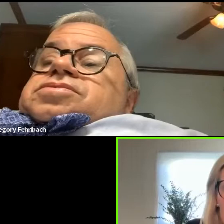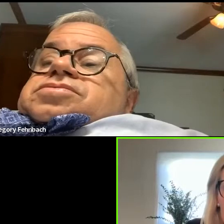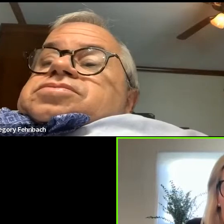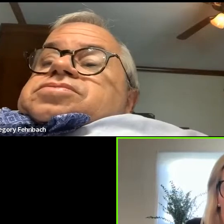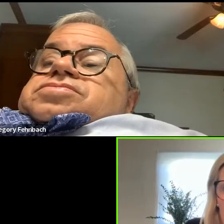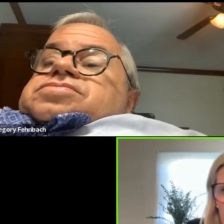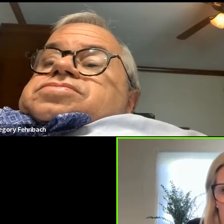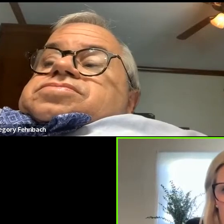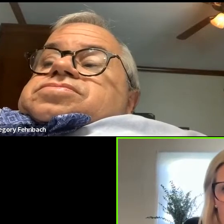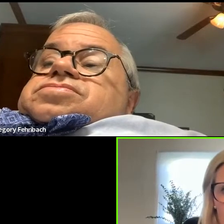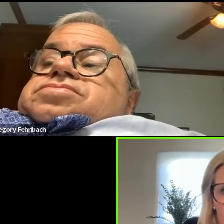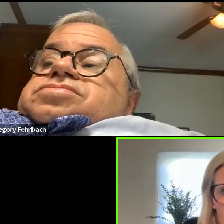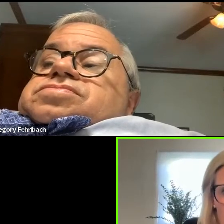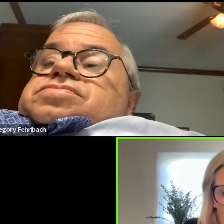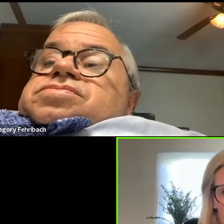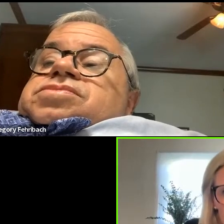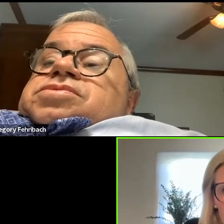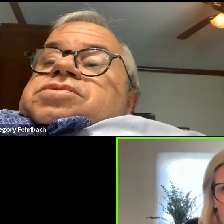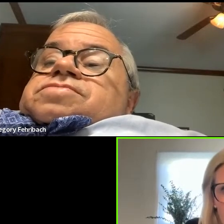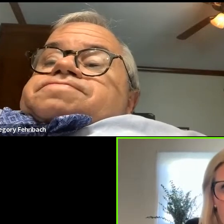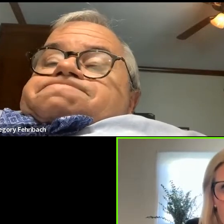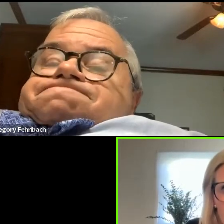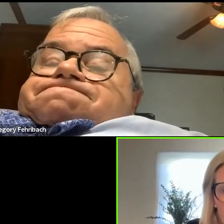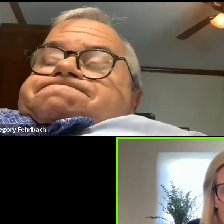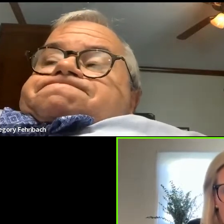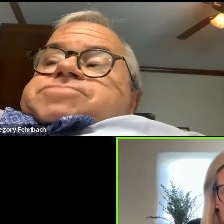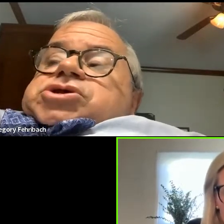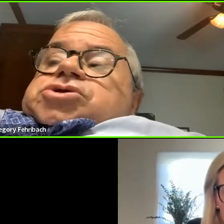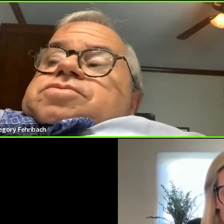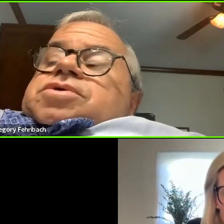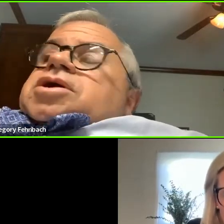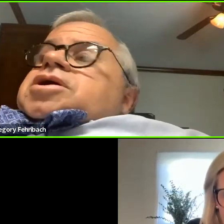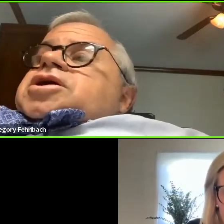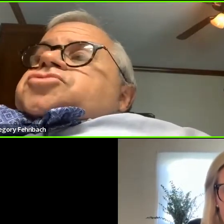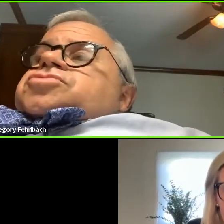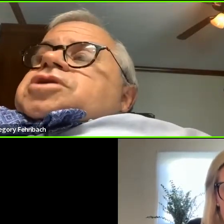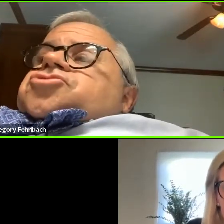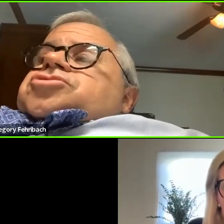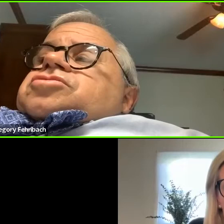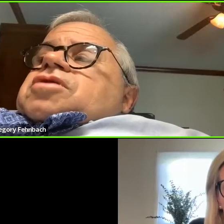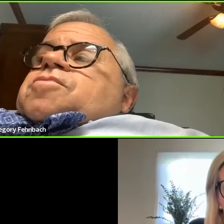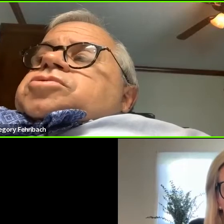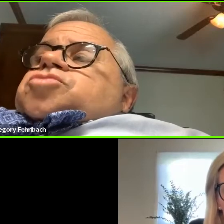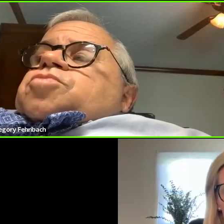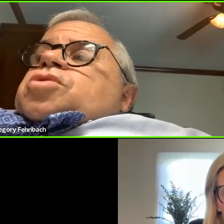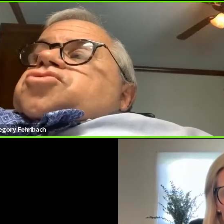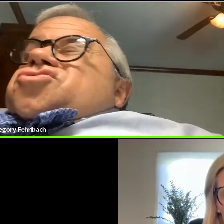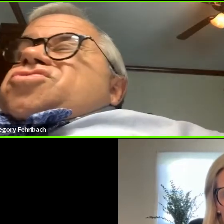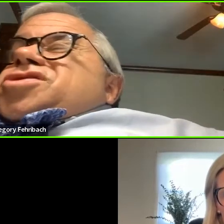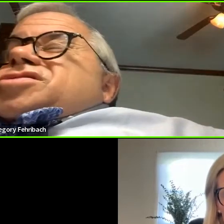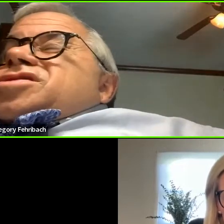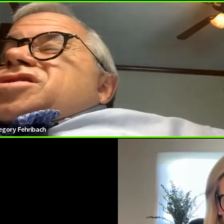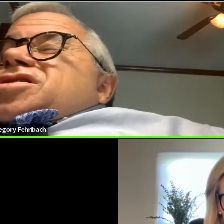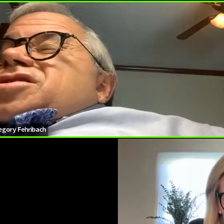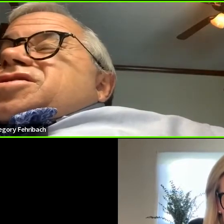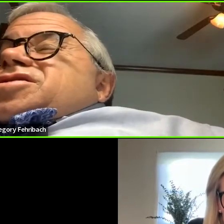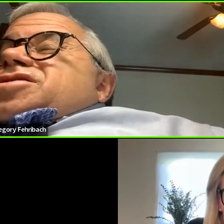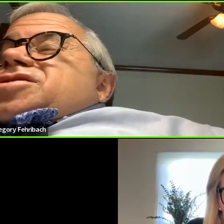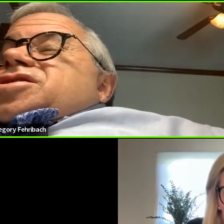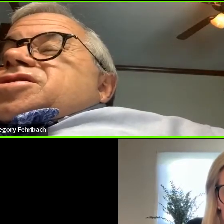interact with it and give us feedback. Thank you. Heather, did I see you? I'm on a smaller screen.